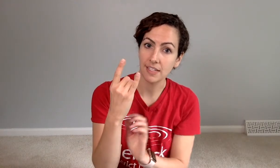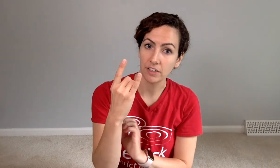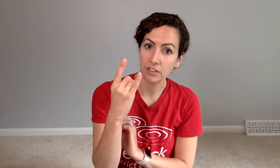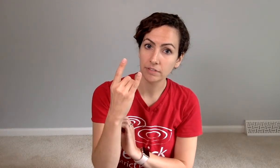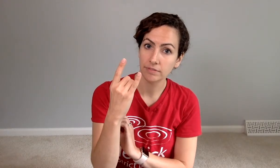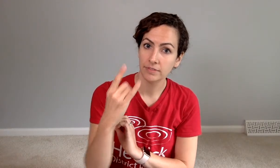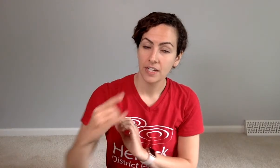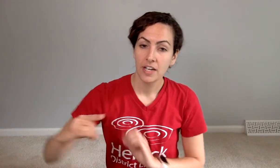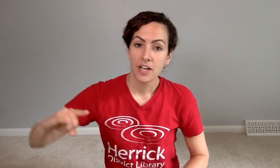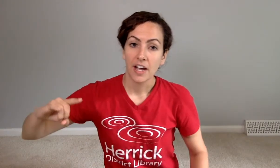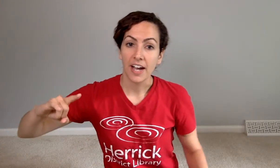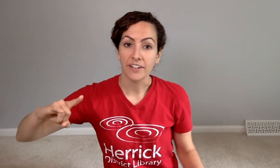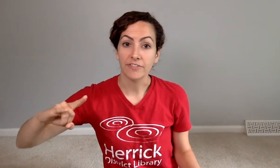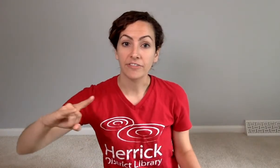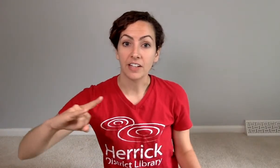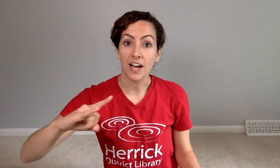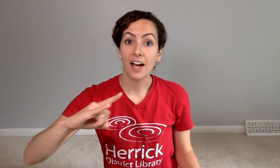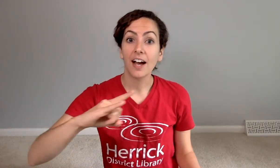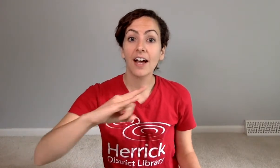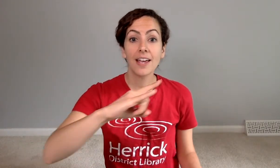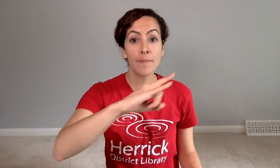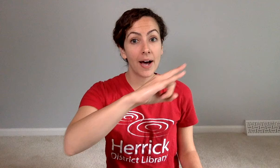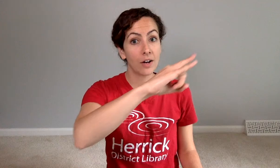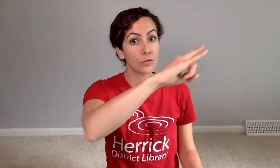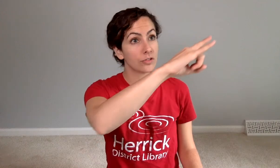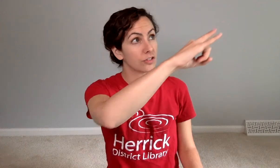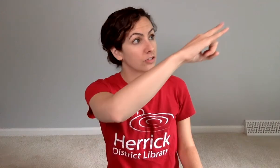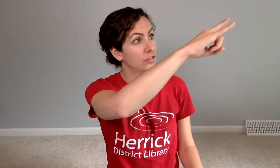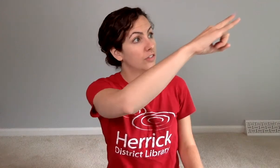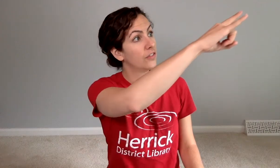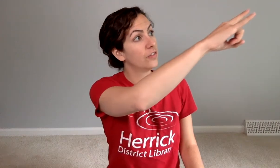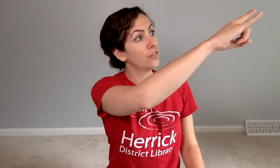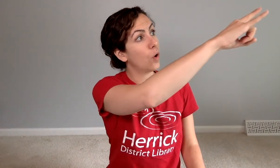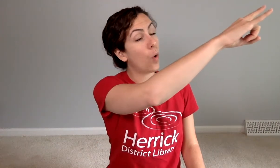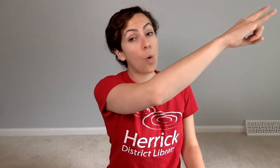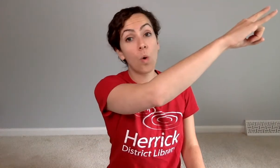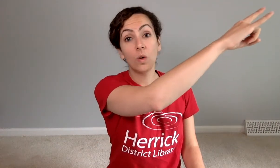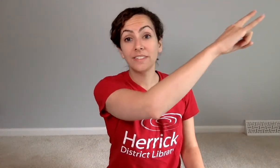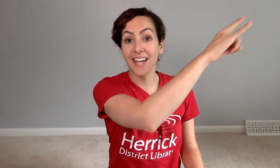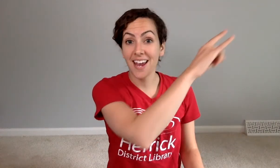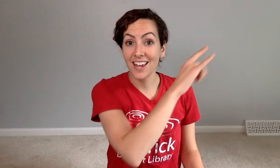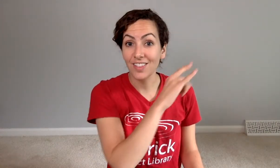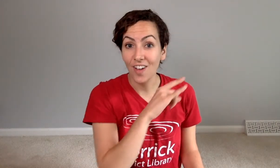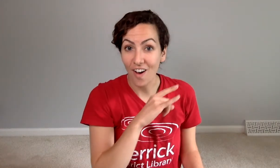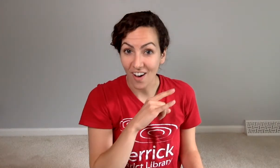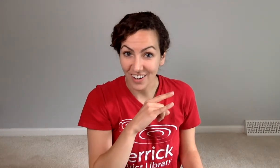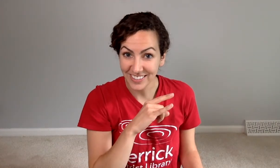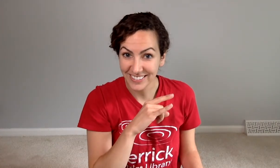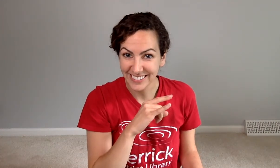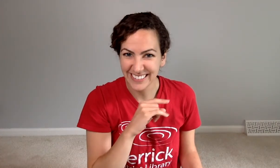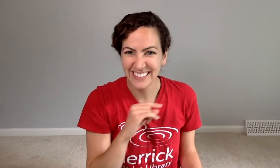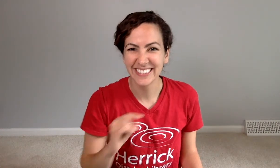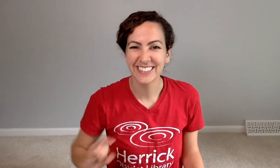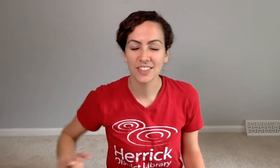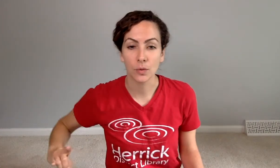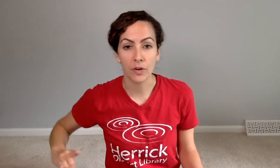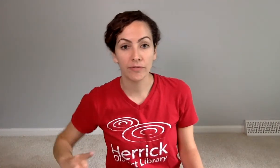here. I'd fly about the whole day long. So we'll